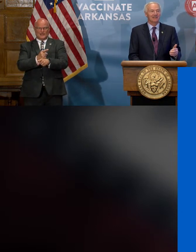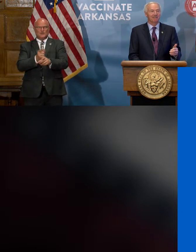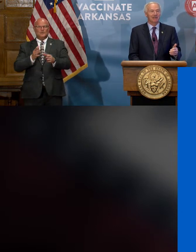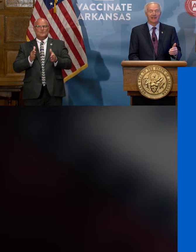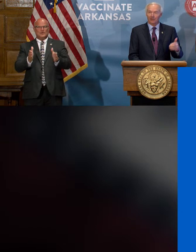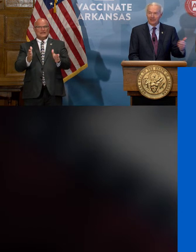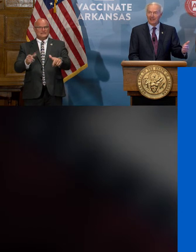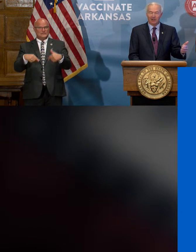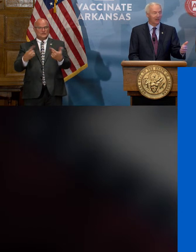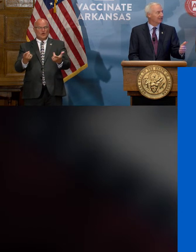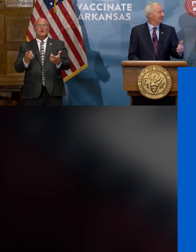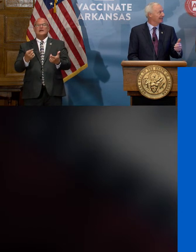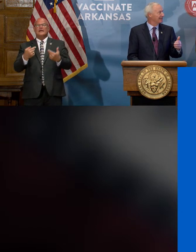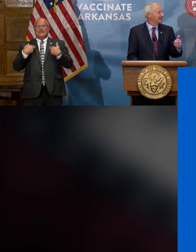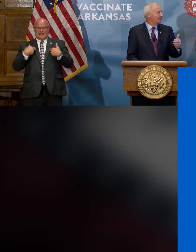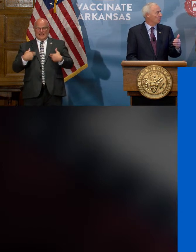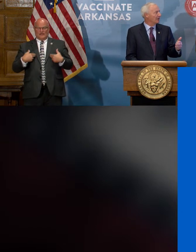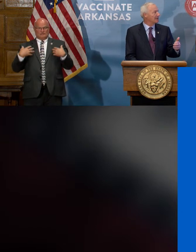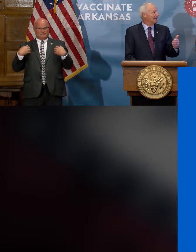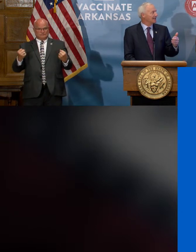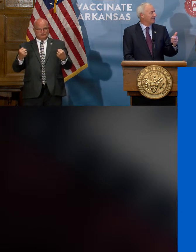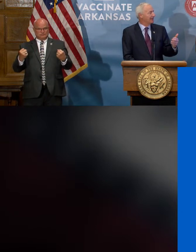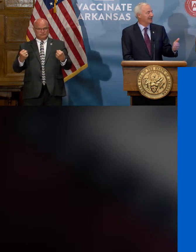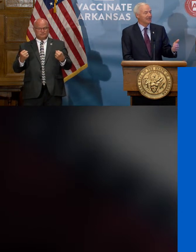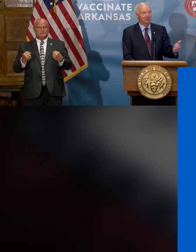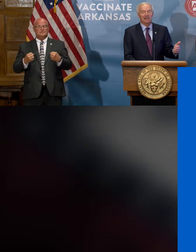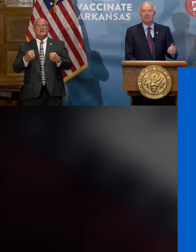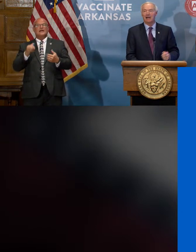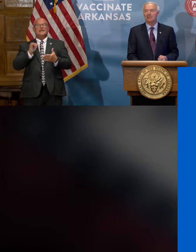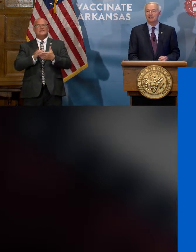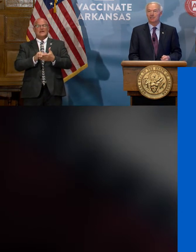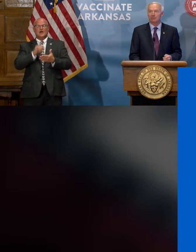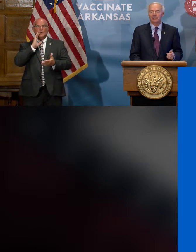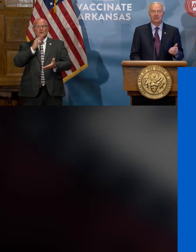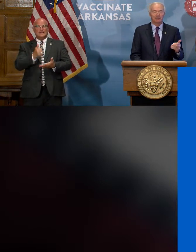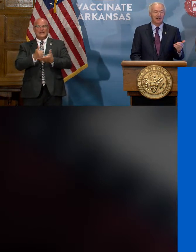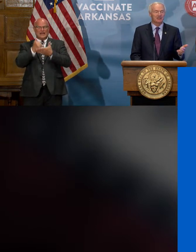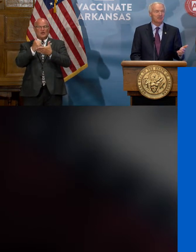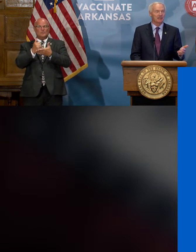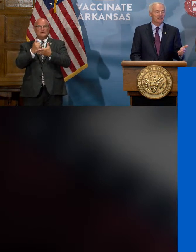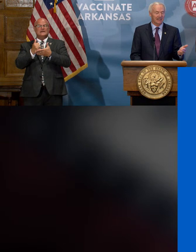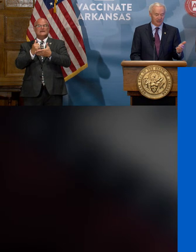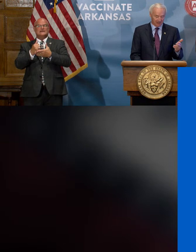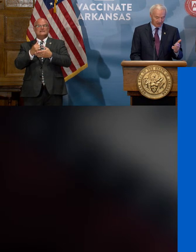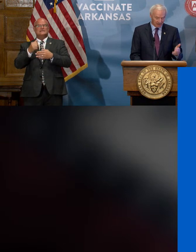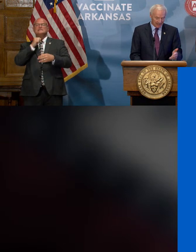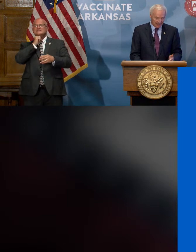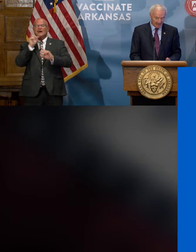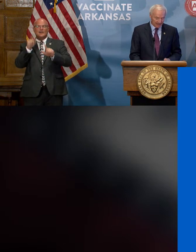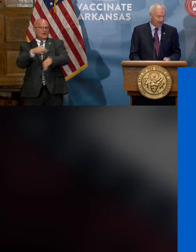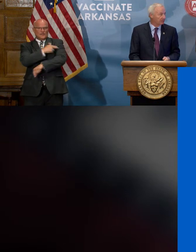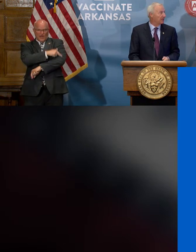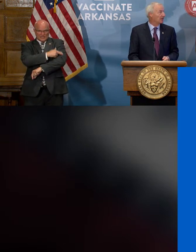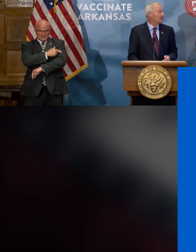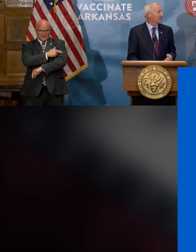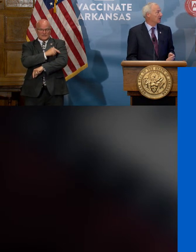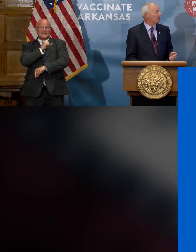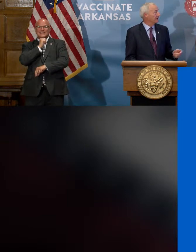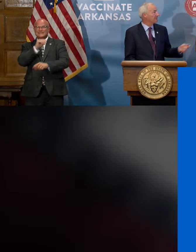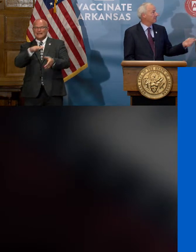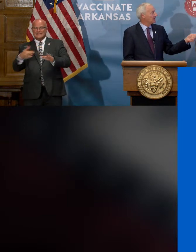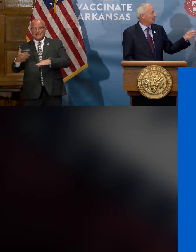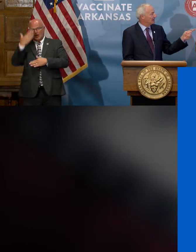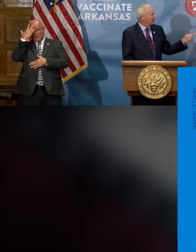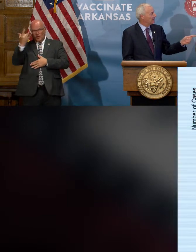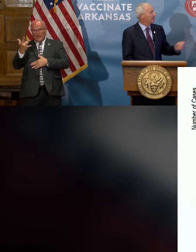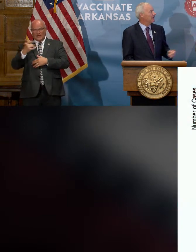is the healthy call. It is the one that minimizes your risk of hospitalizations and death because of